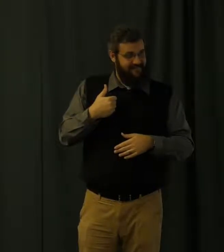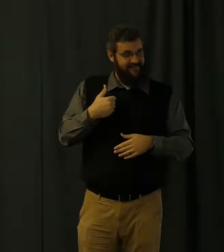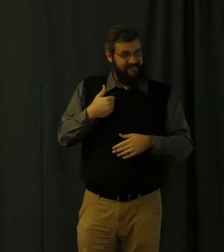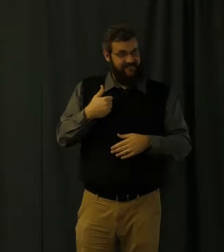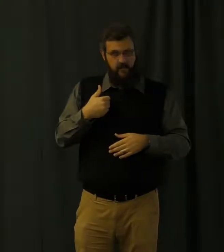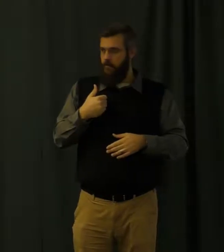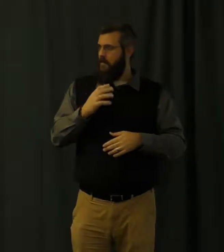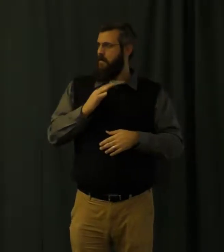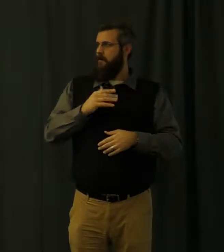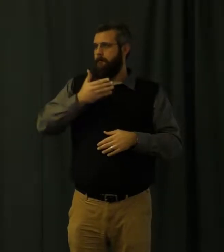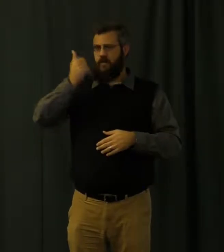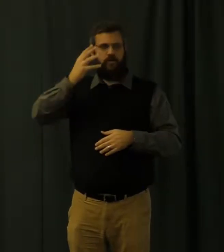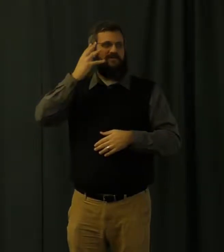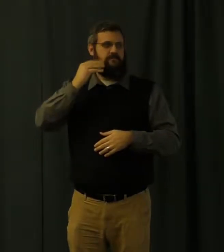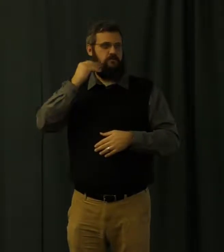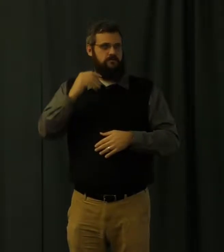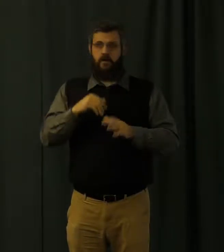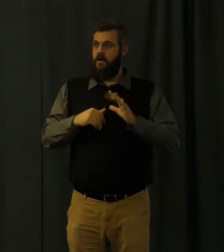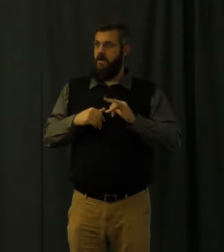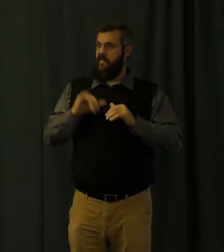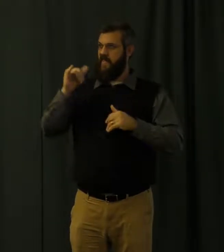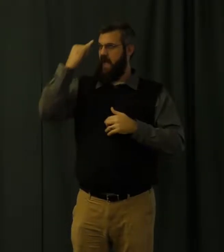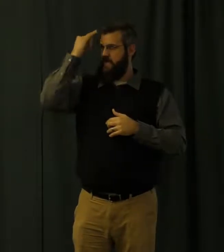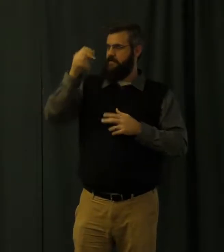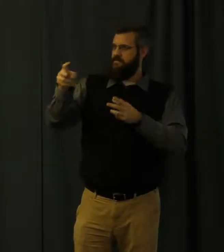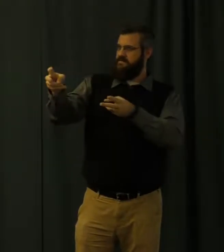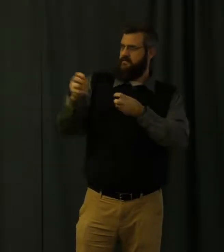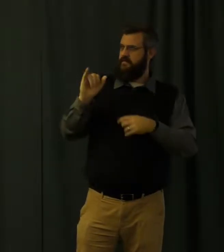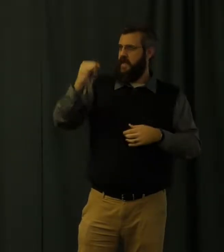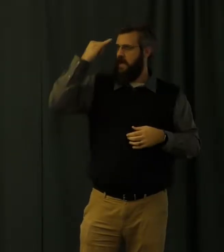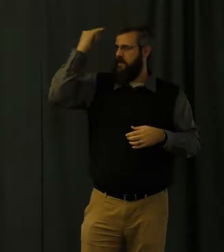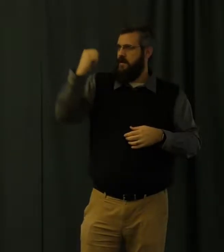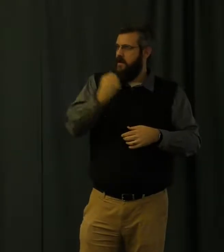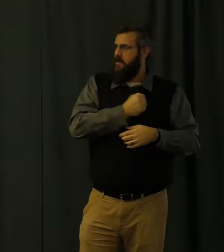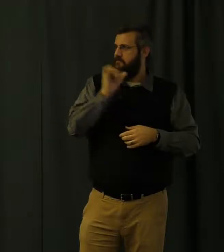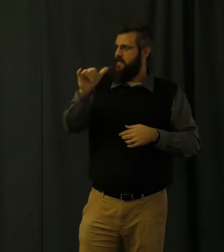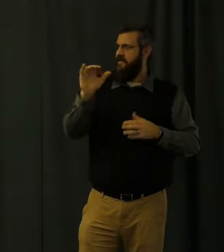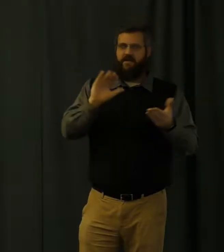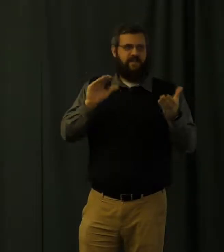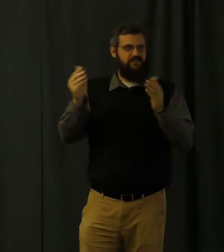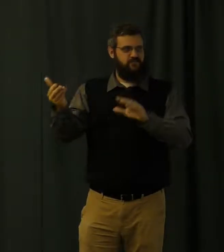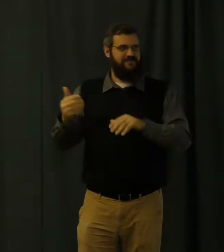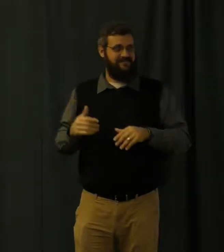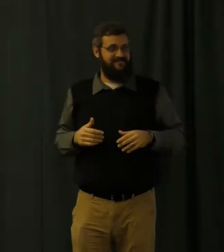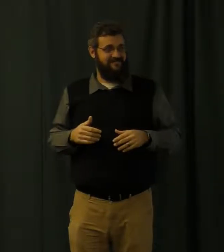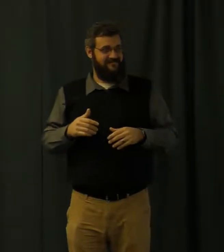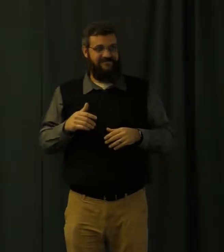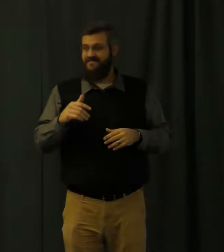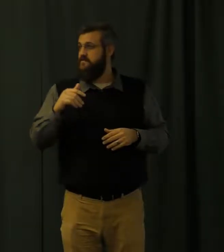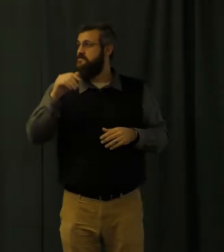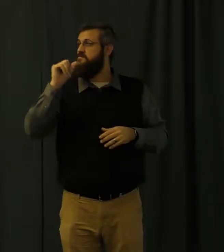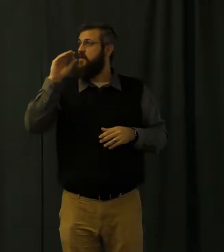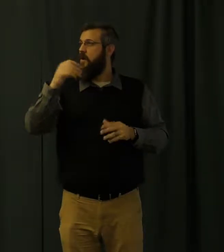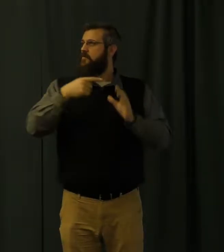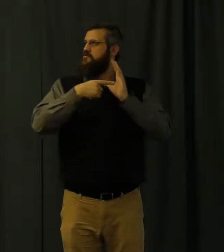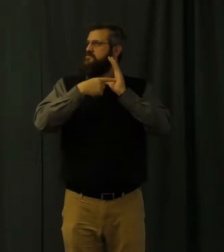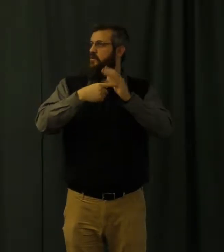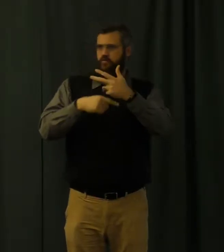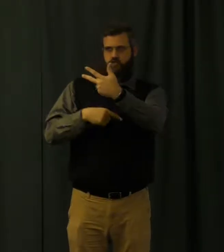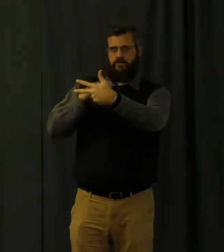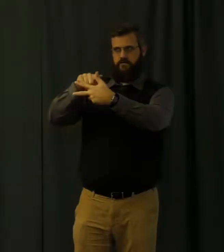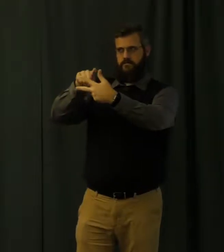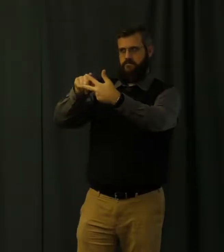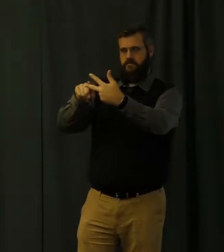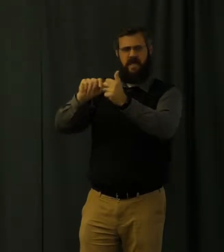your experience a lot nicer. And I was like, oh, stealing that. I love that analogy. So I'm going to show you. So there's 3